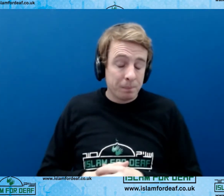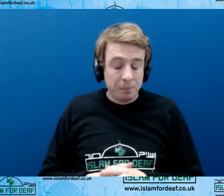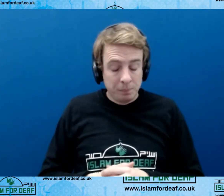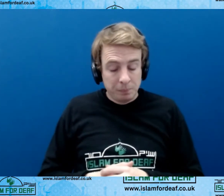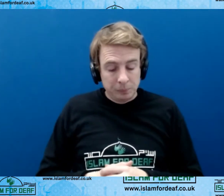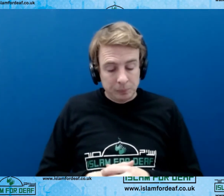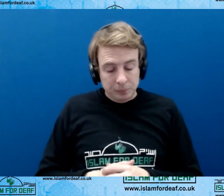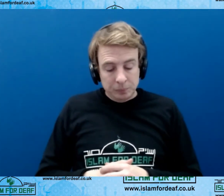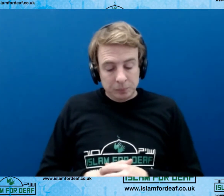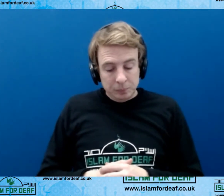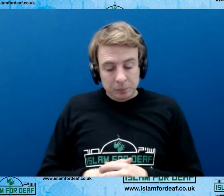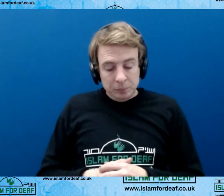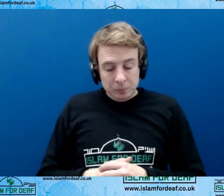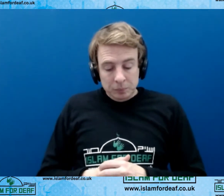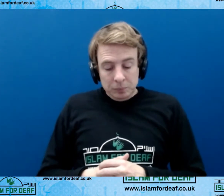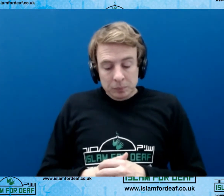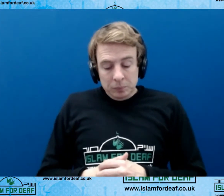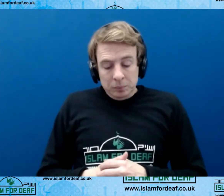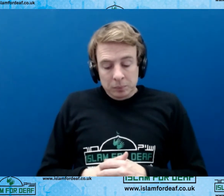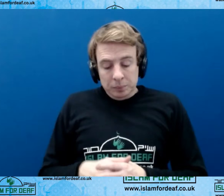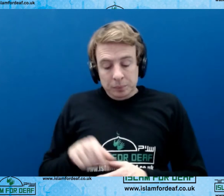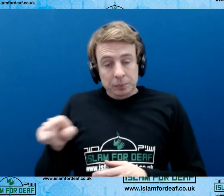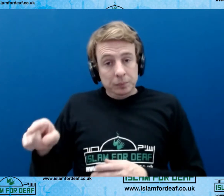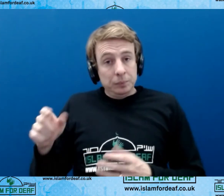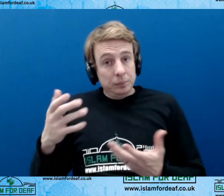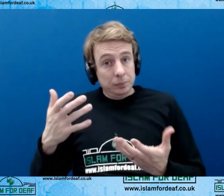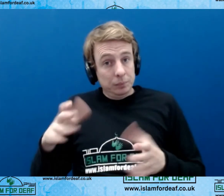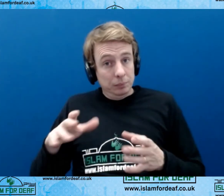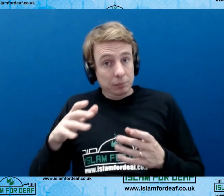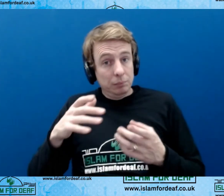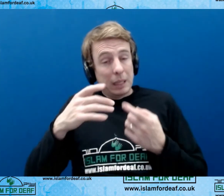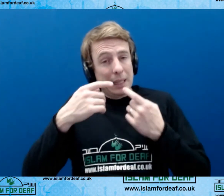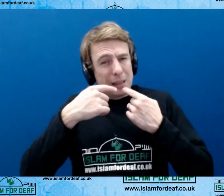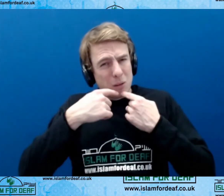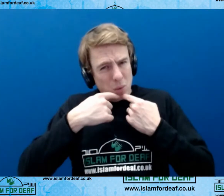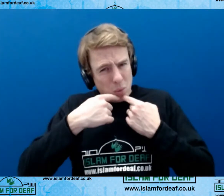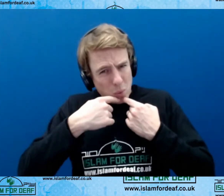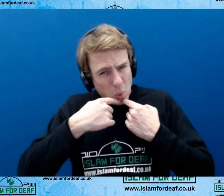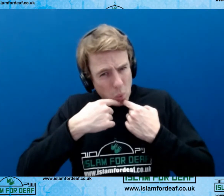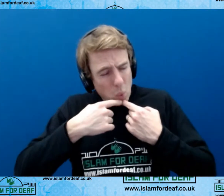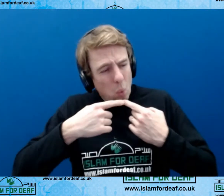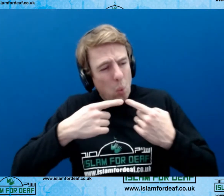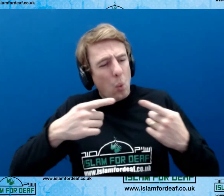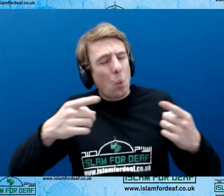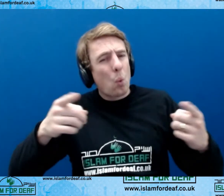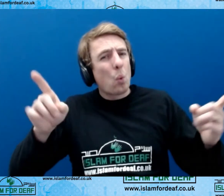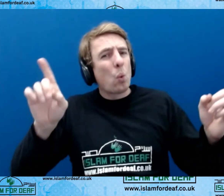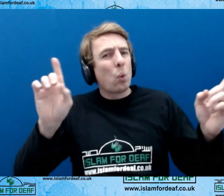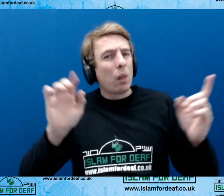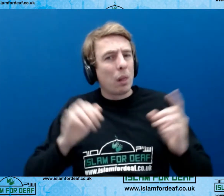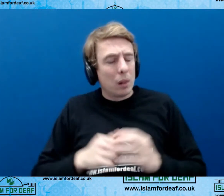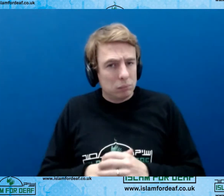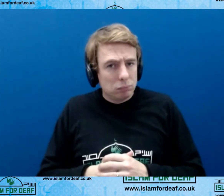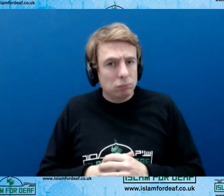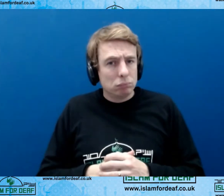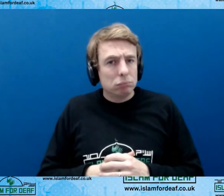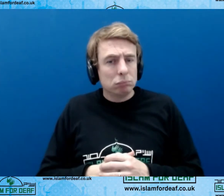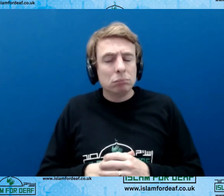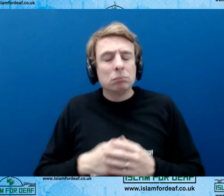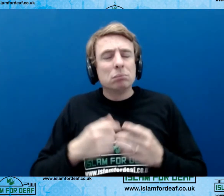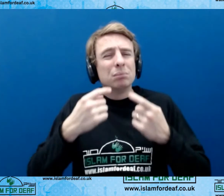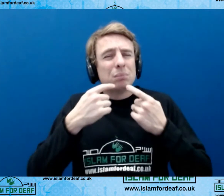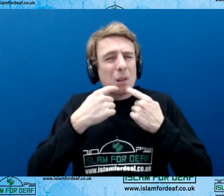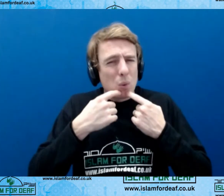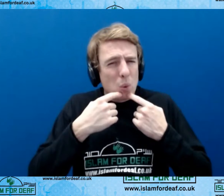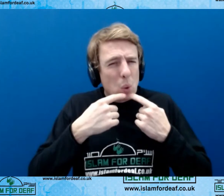And he called out to the people, and he used a calling out that was prevalent amongst the Arabs to get the attention of the people.